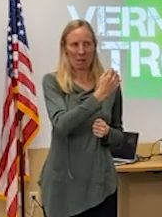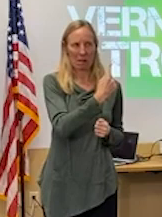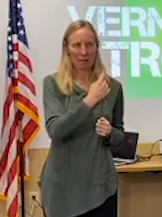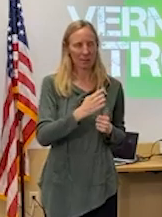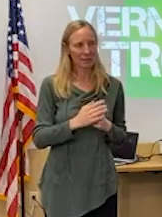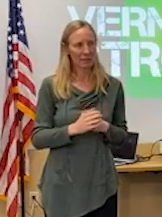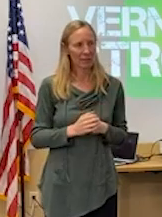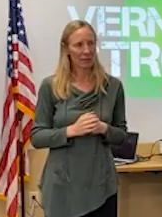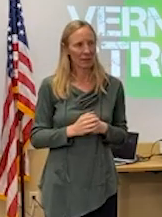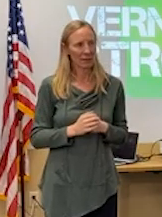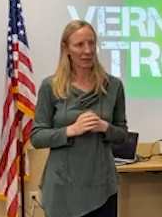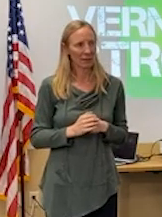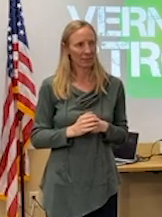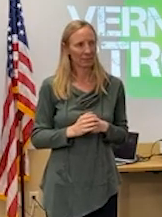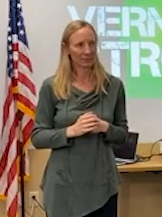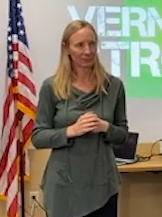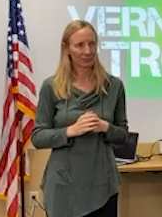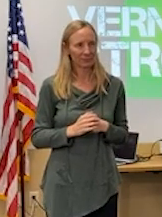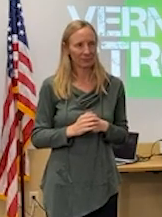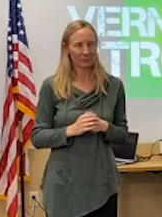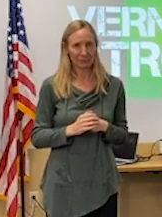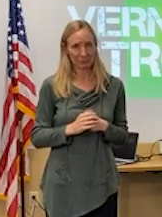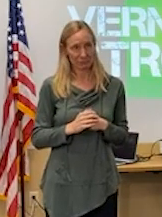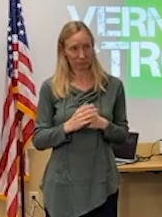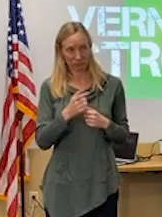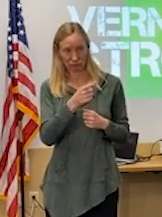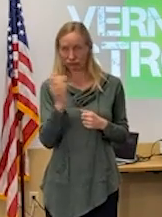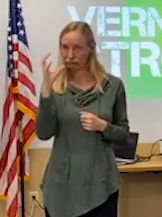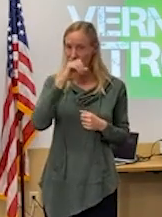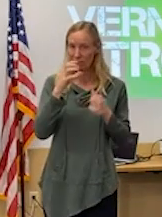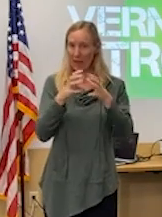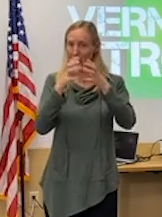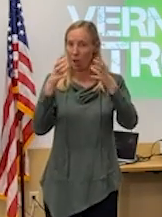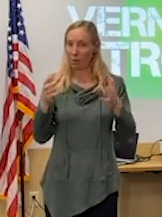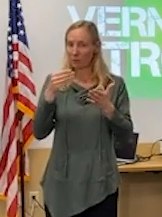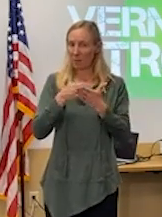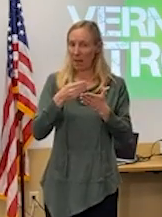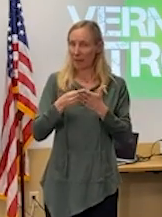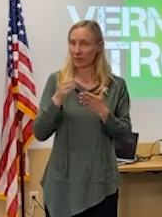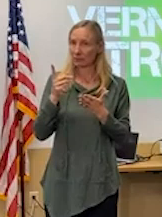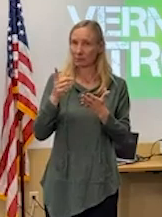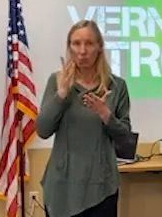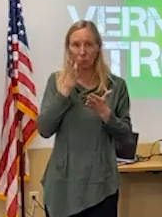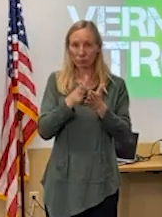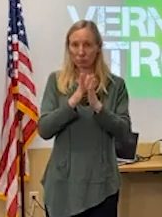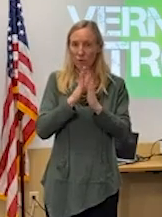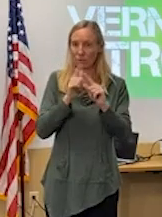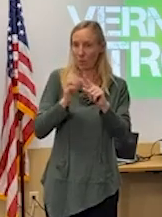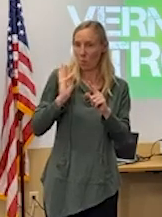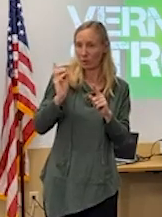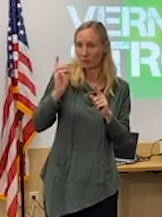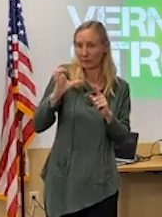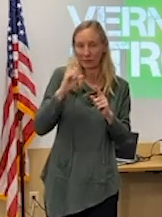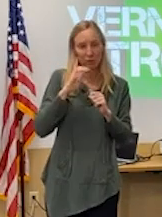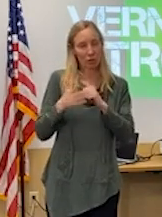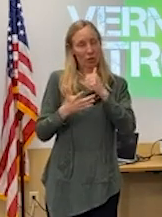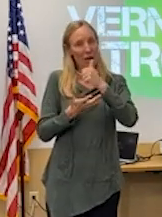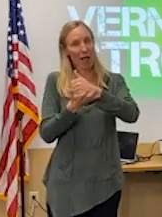ballpark estimate of how much money from DC could help fill that gap?